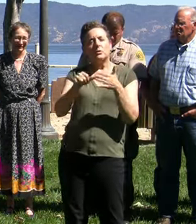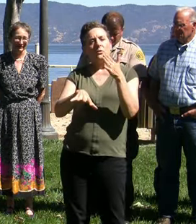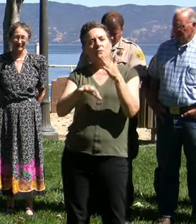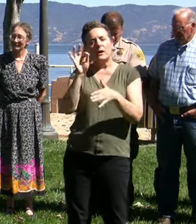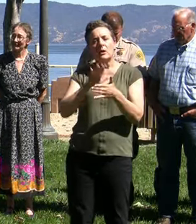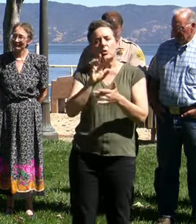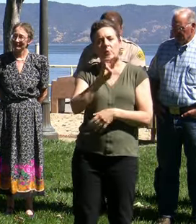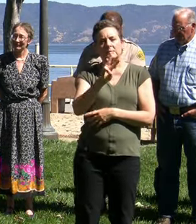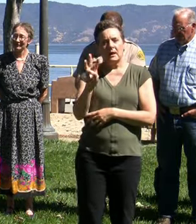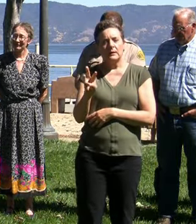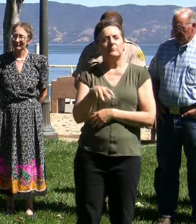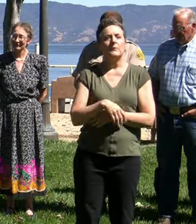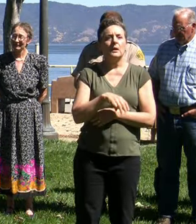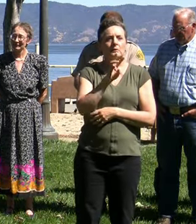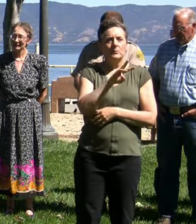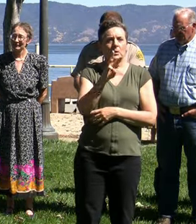at